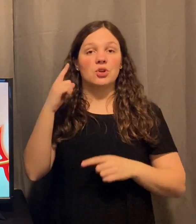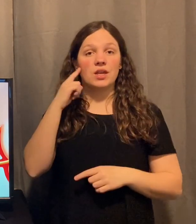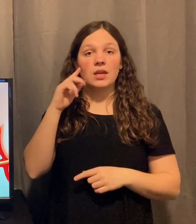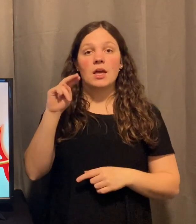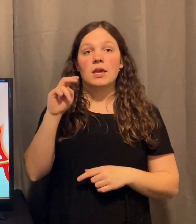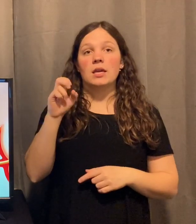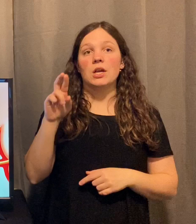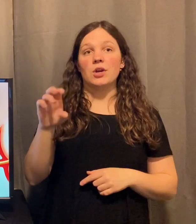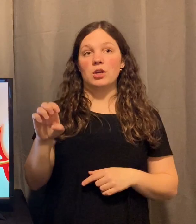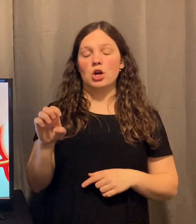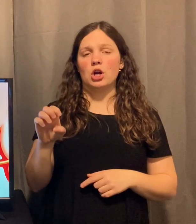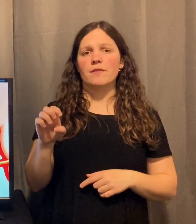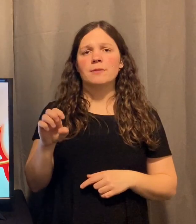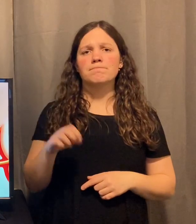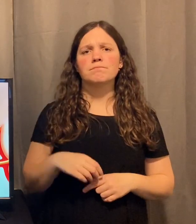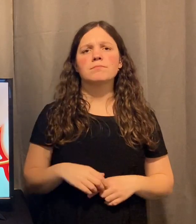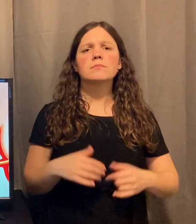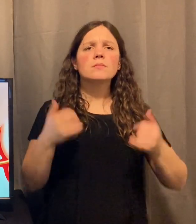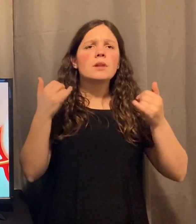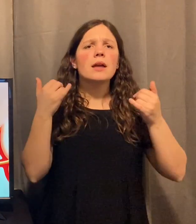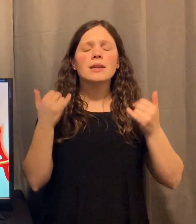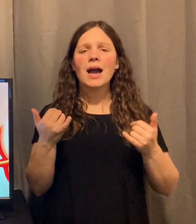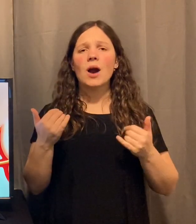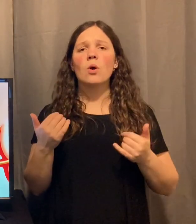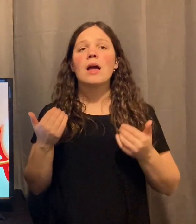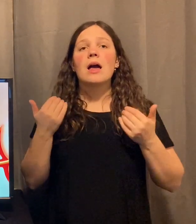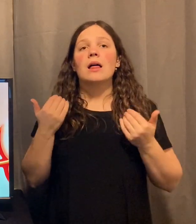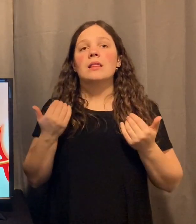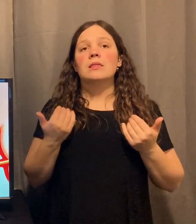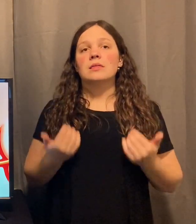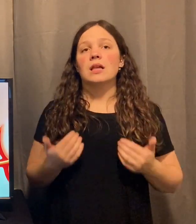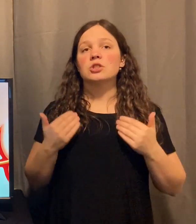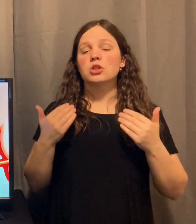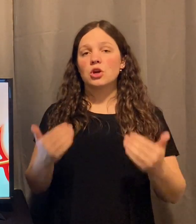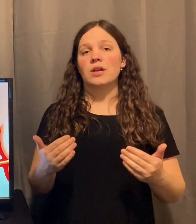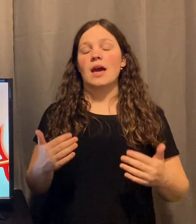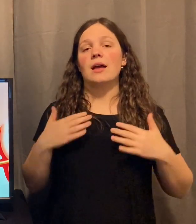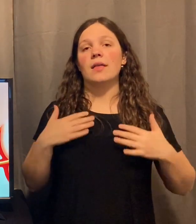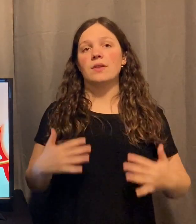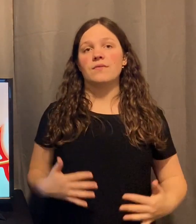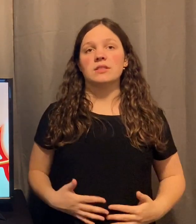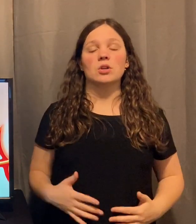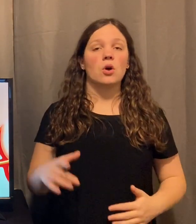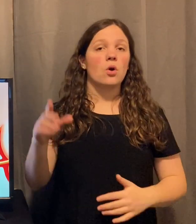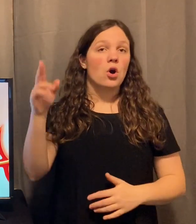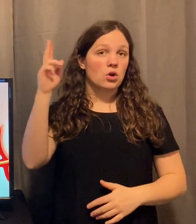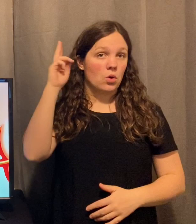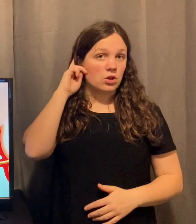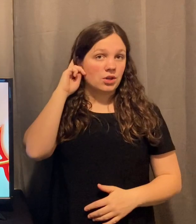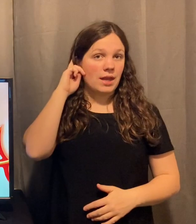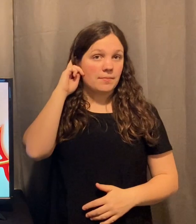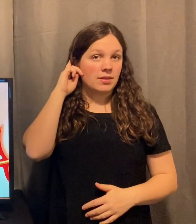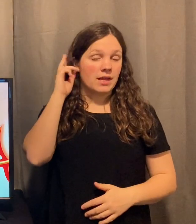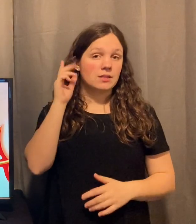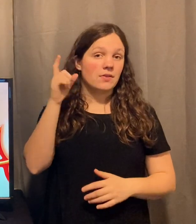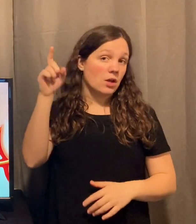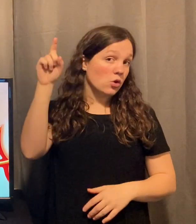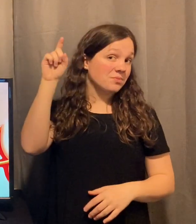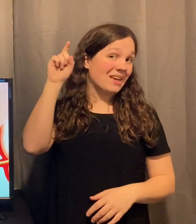the hearing nerve. Now, let's look at the physical cochlear implant that goes